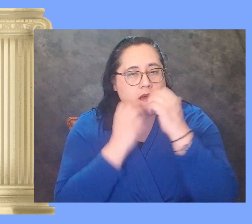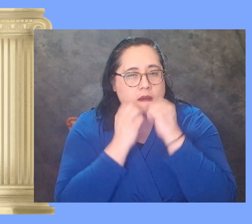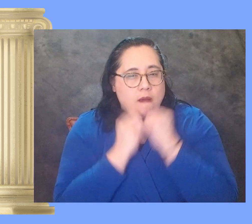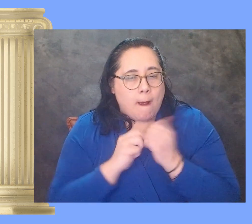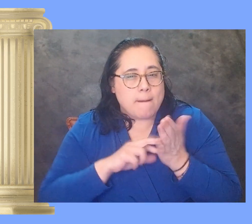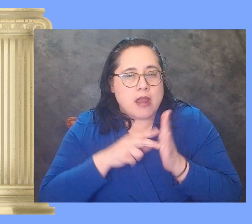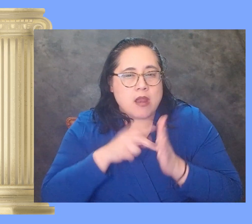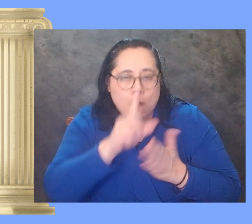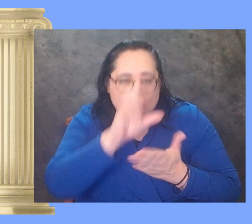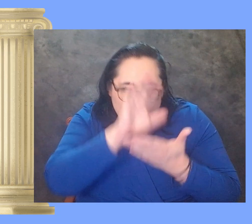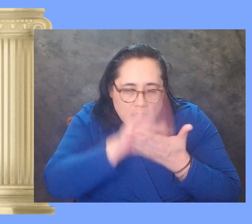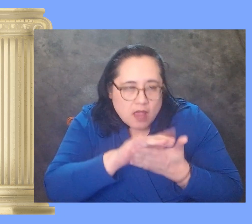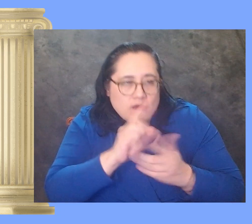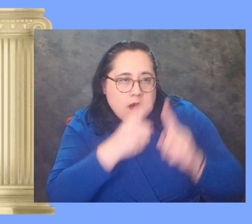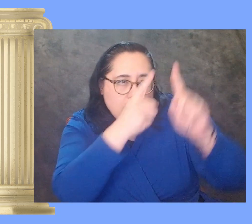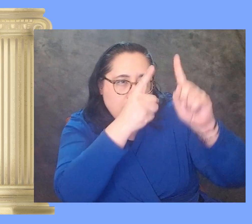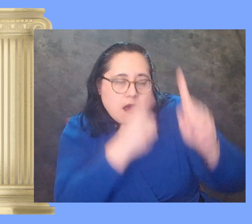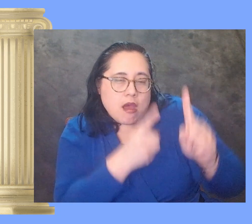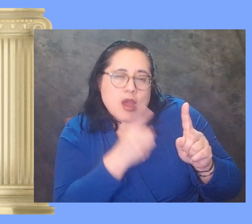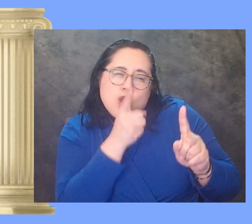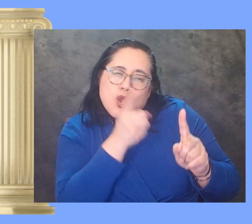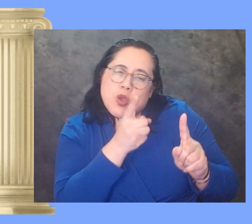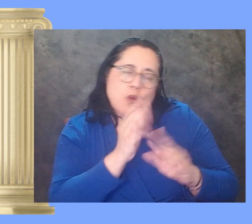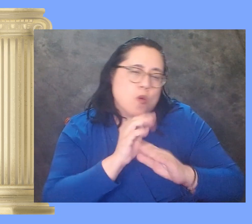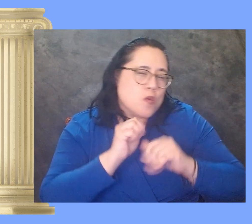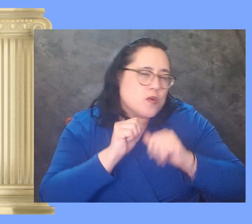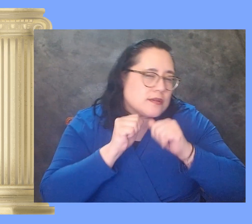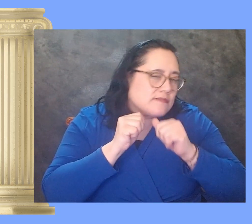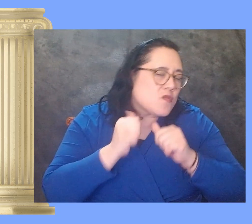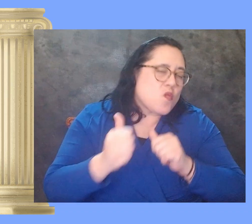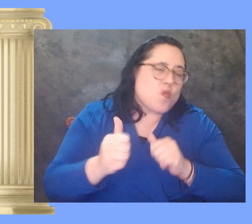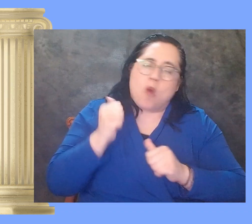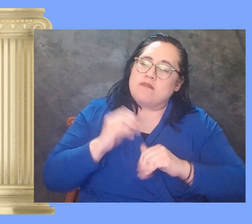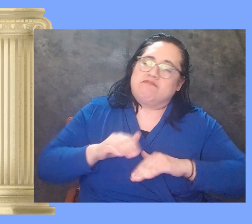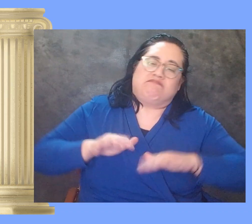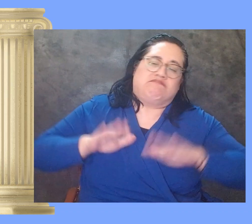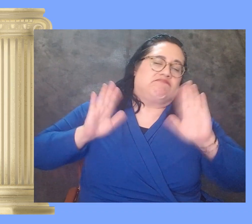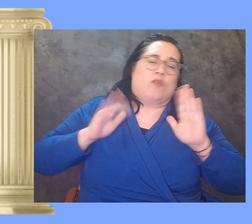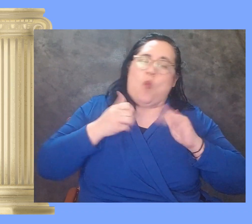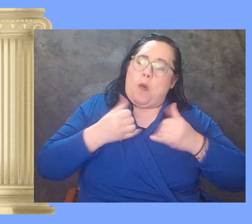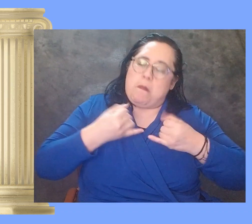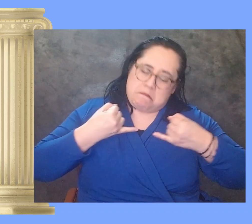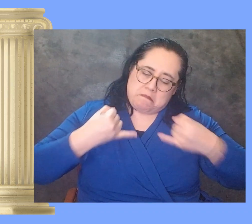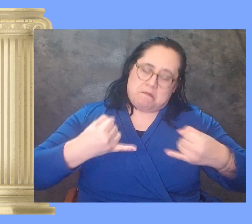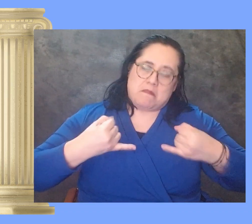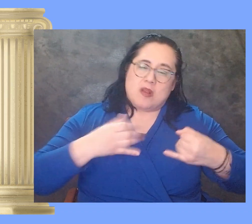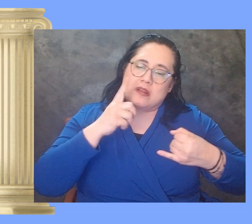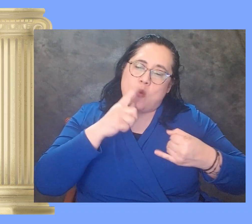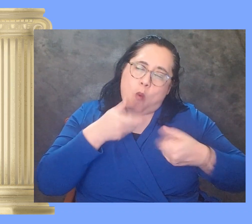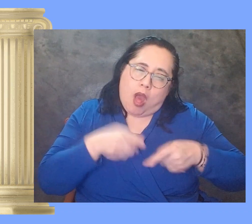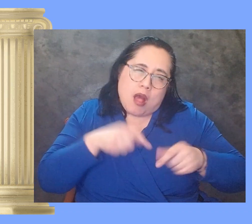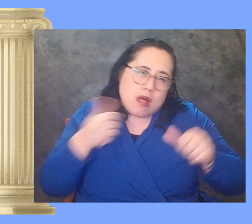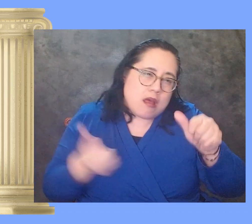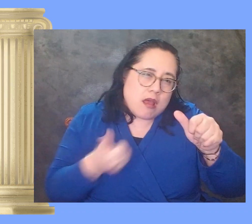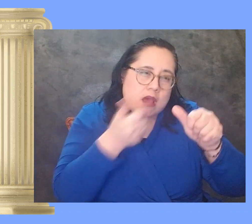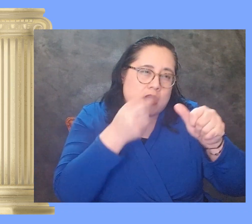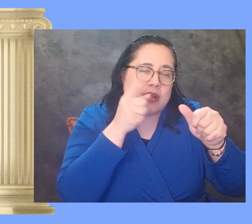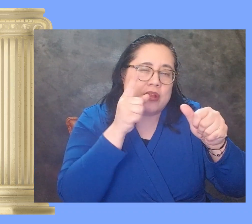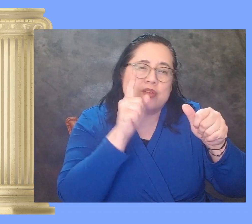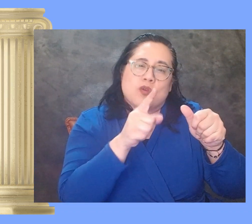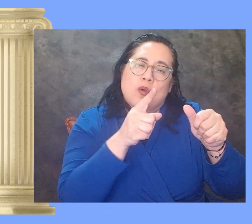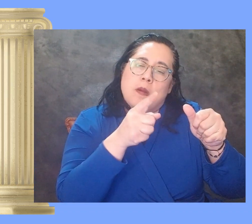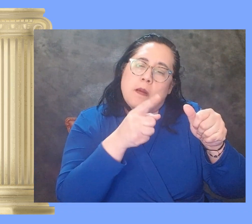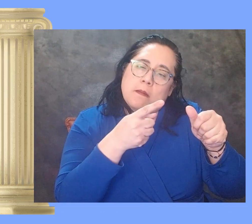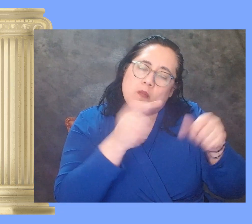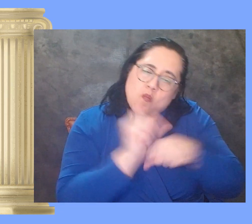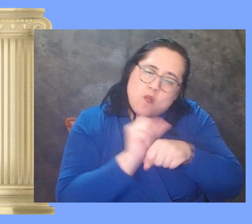Your fundamental values, your beliefs, something that you won't give up, that's your boundary, it's your